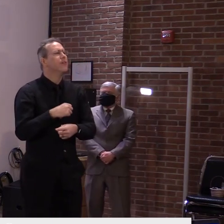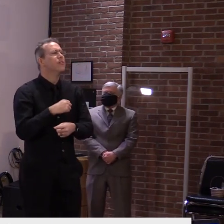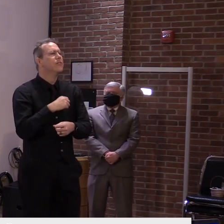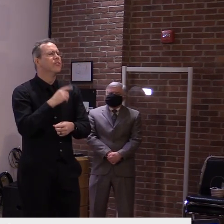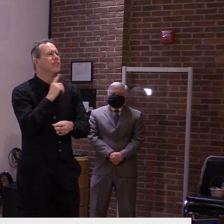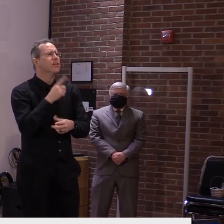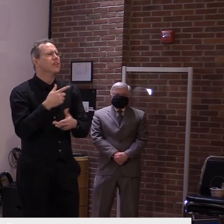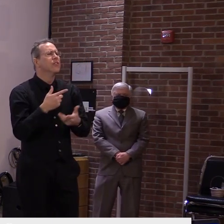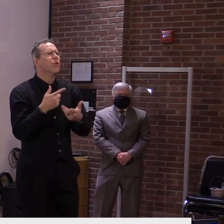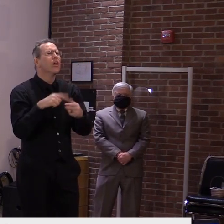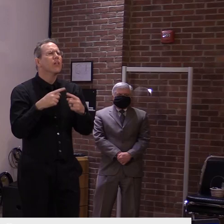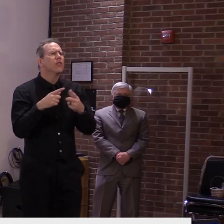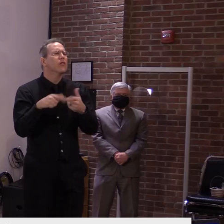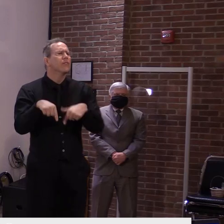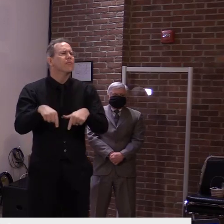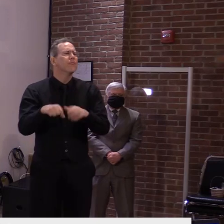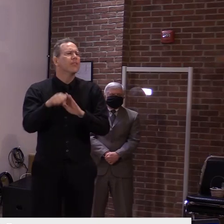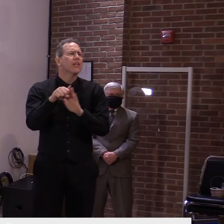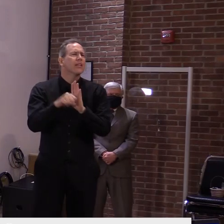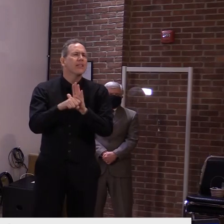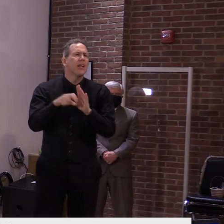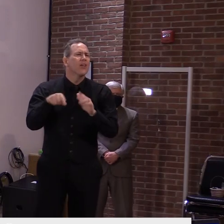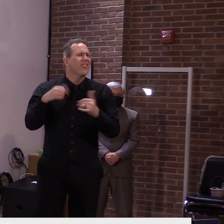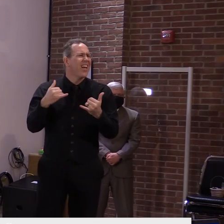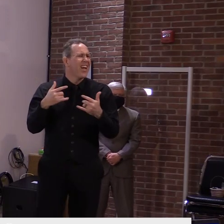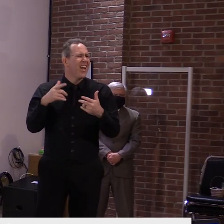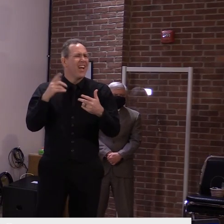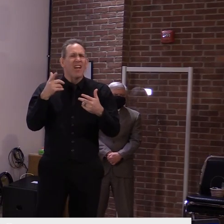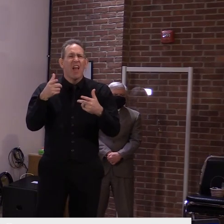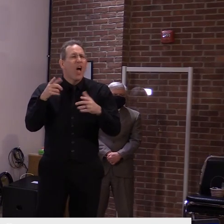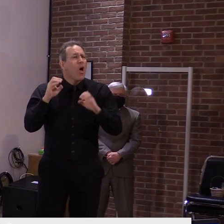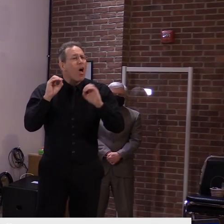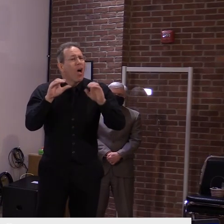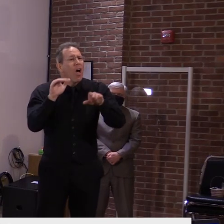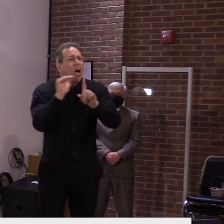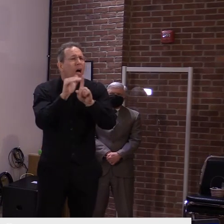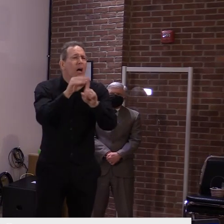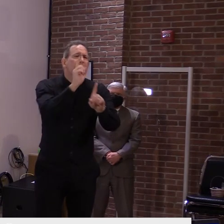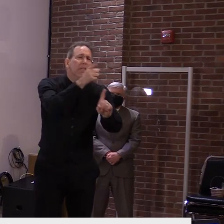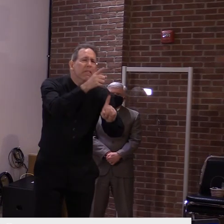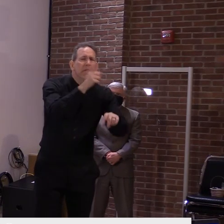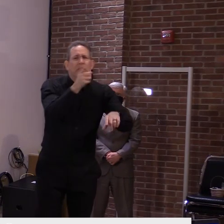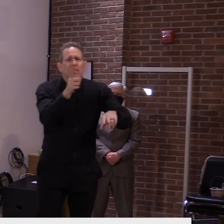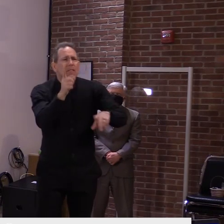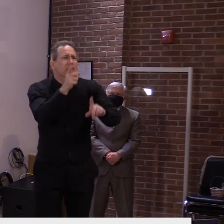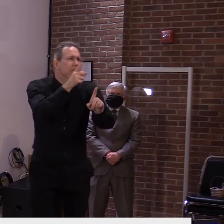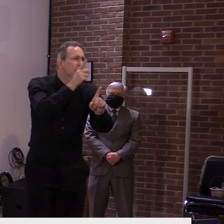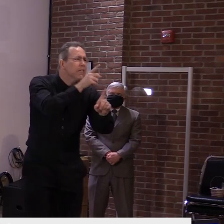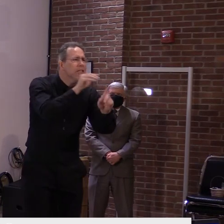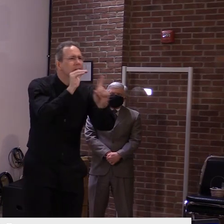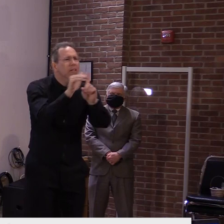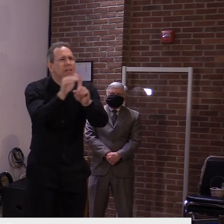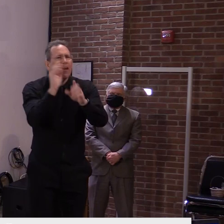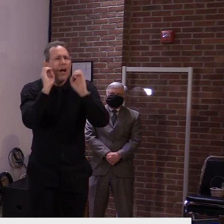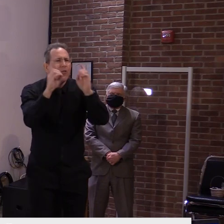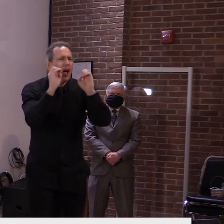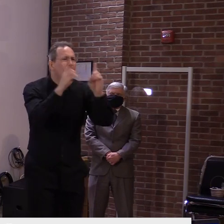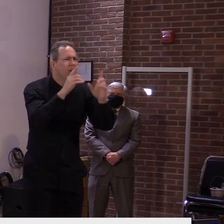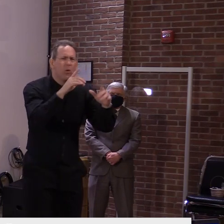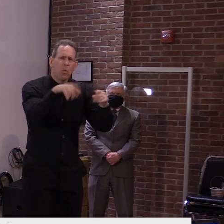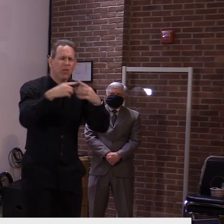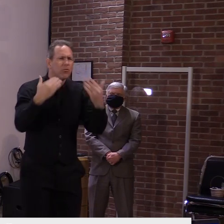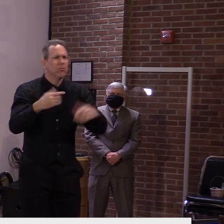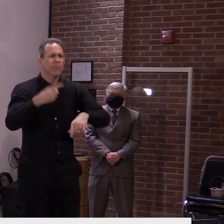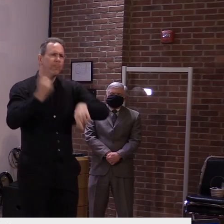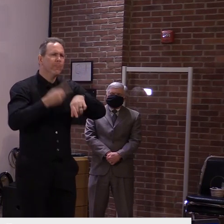apparently education is not working and we need to take a more punitive approach? Yeah, I beg to differ. I think the educational approach is